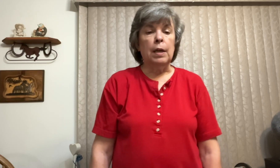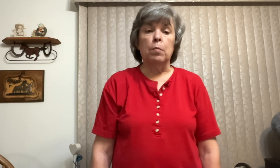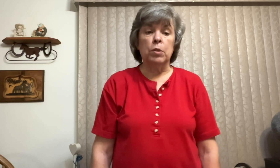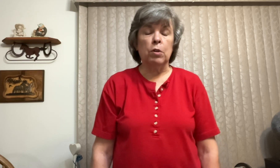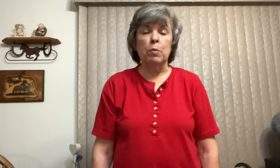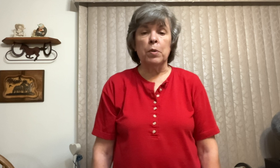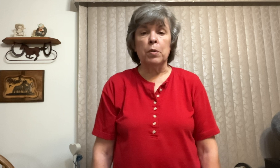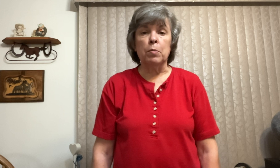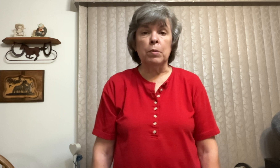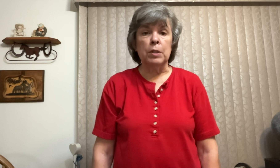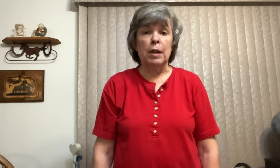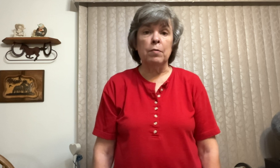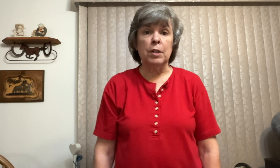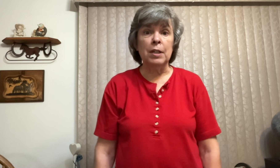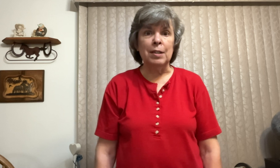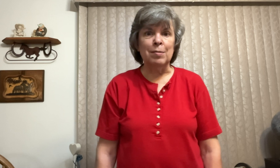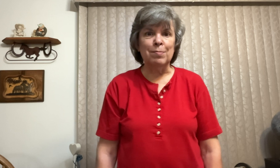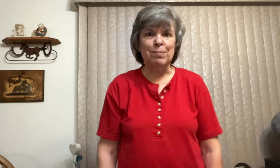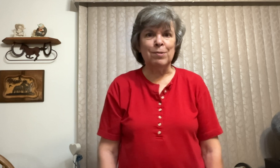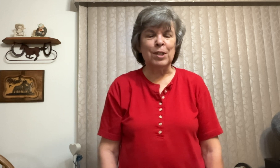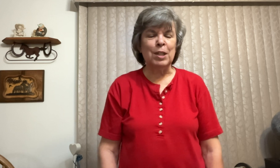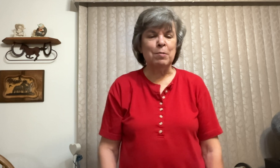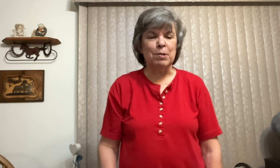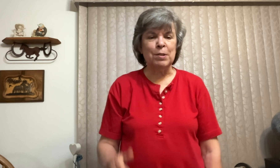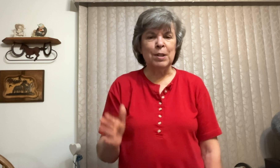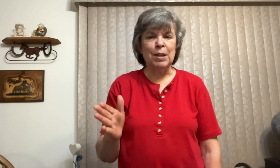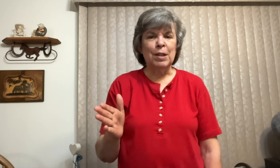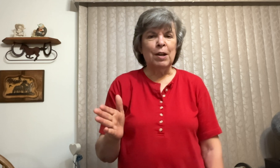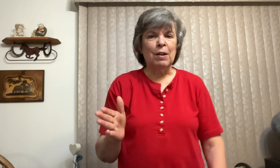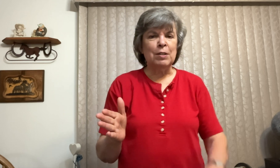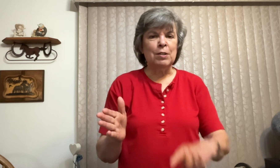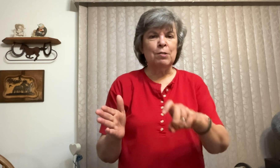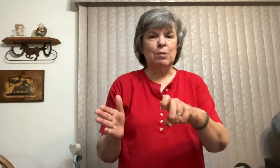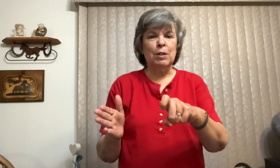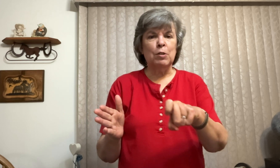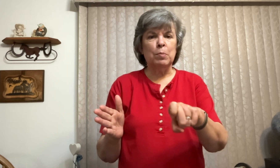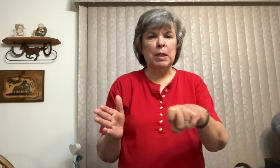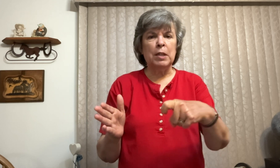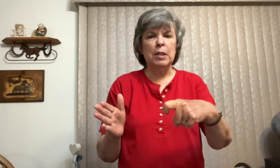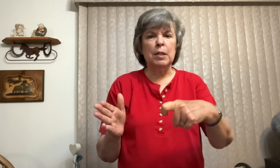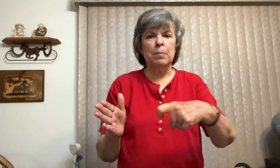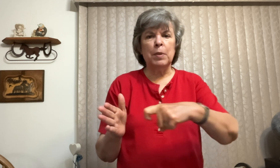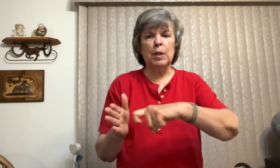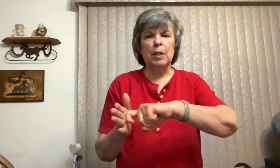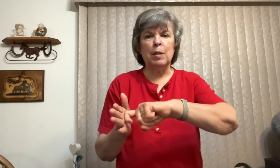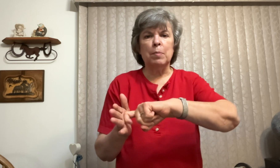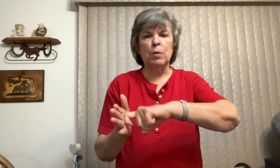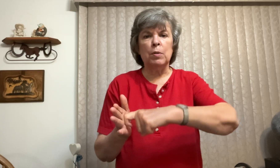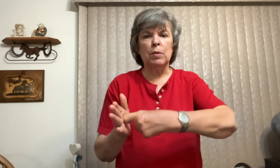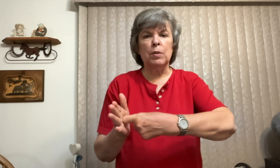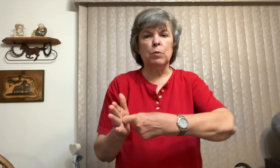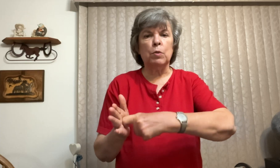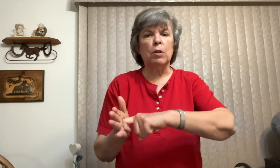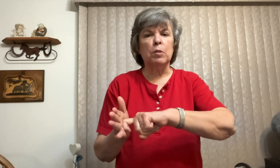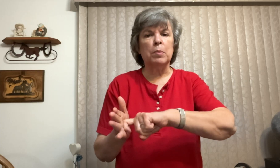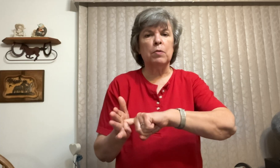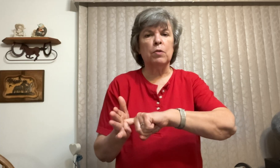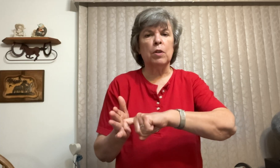we'll start with the sign for key, for keywords. All right, so here's my key, and this would also be for